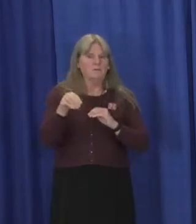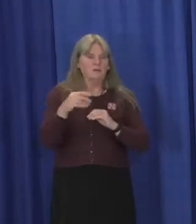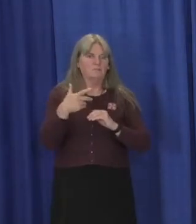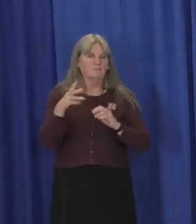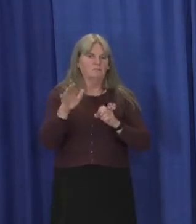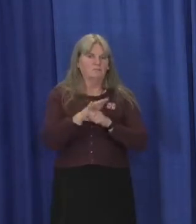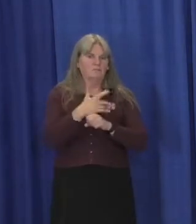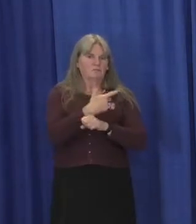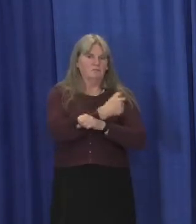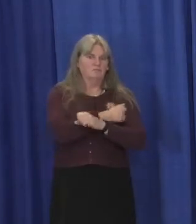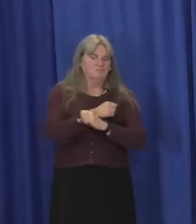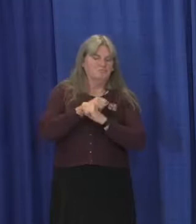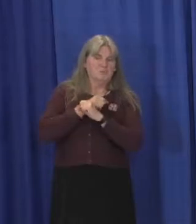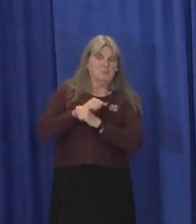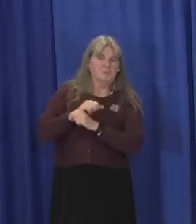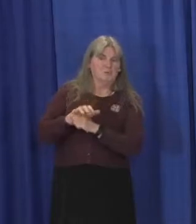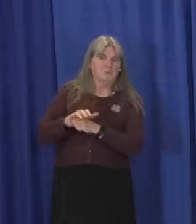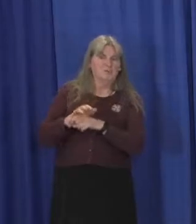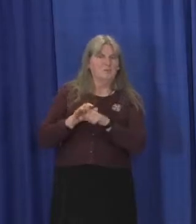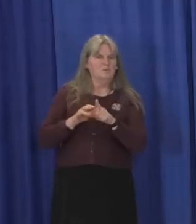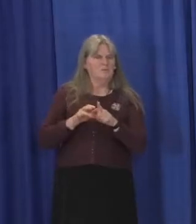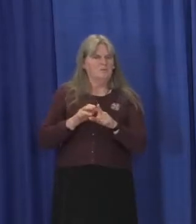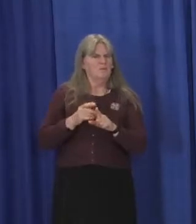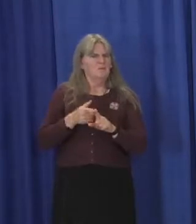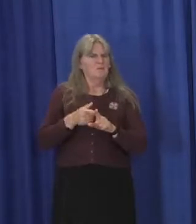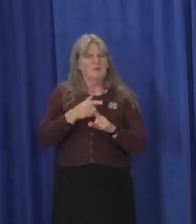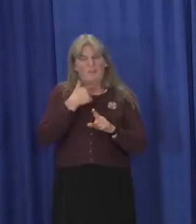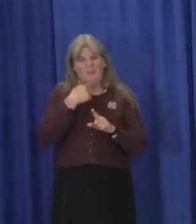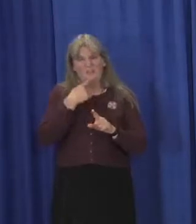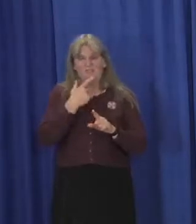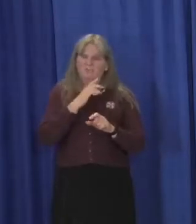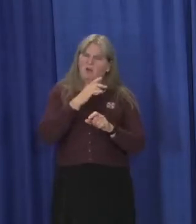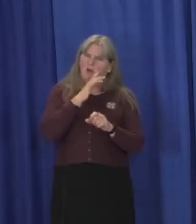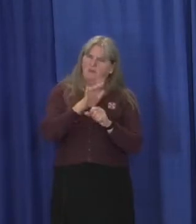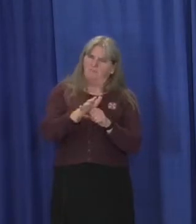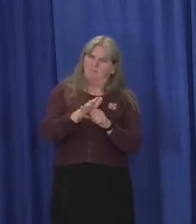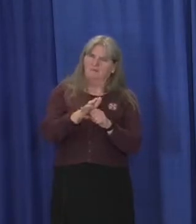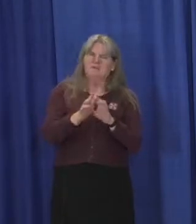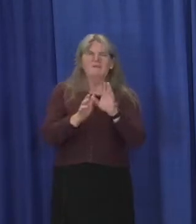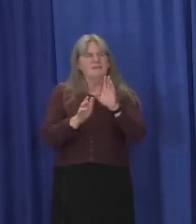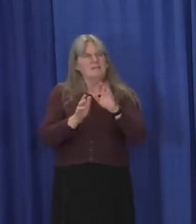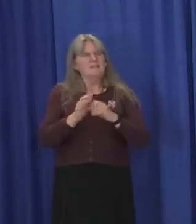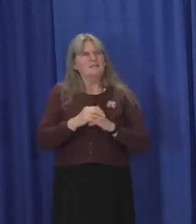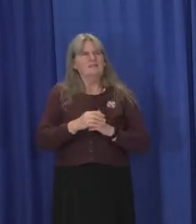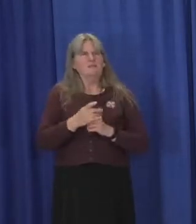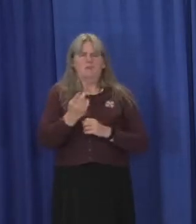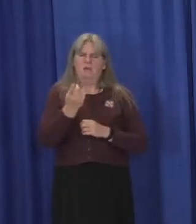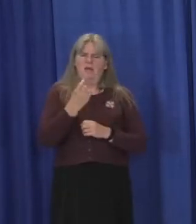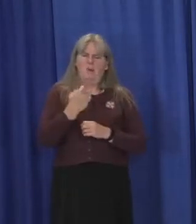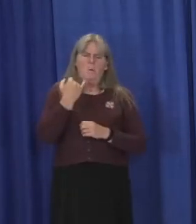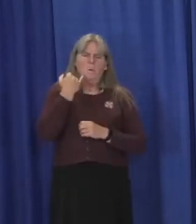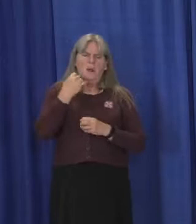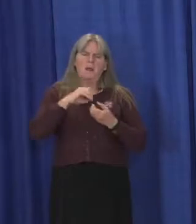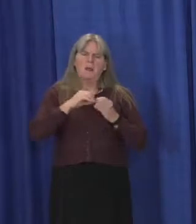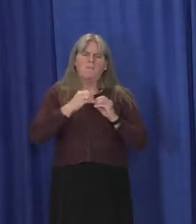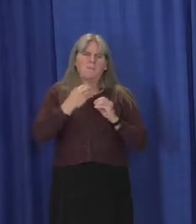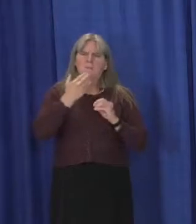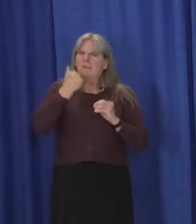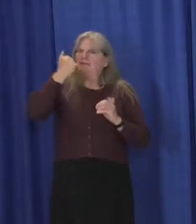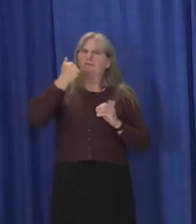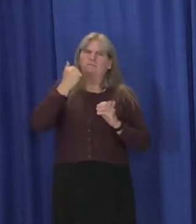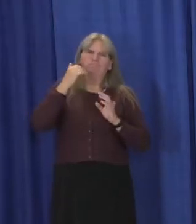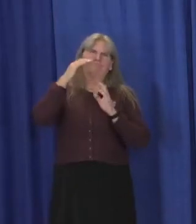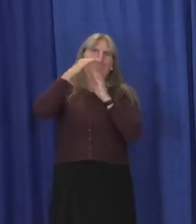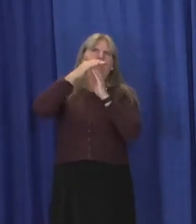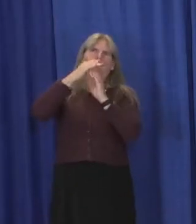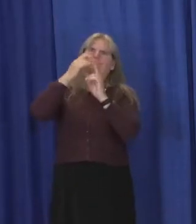against COVID-19. And I've said that this is not enough. And the question is, what number is enough?